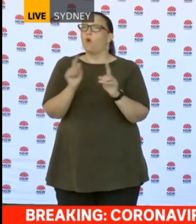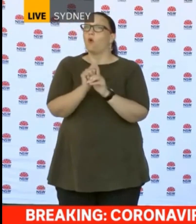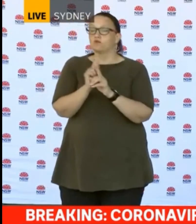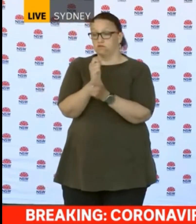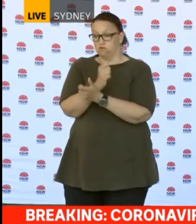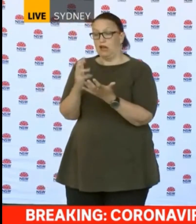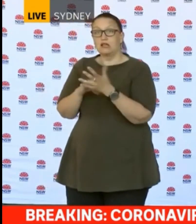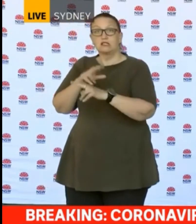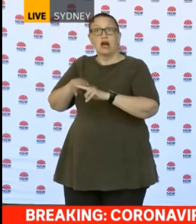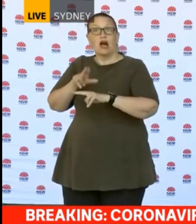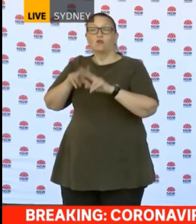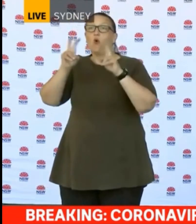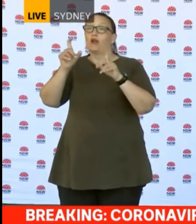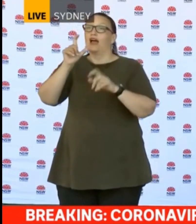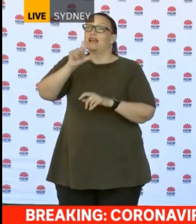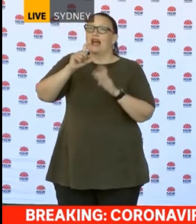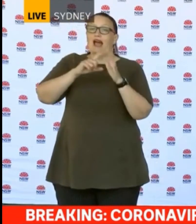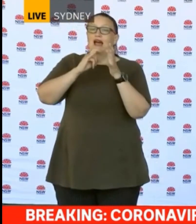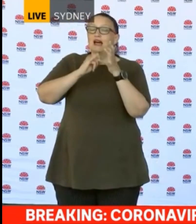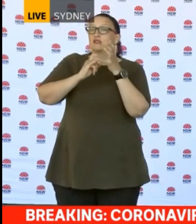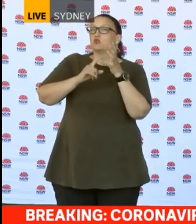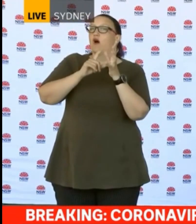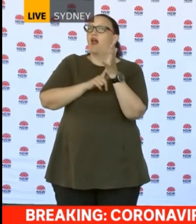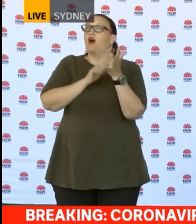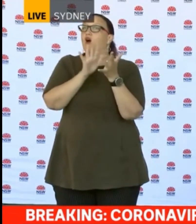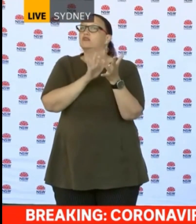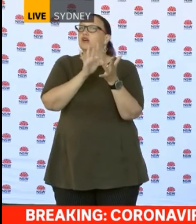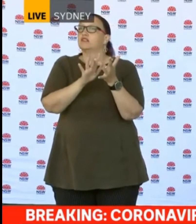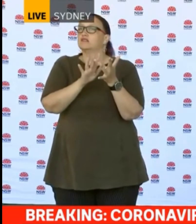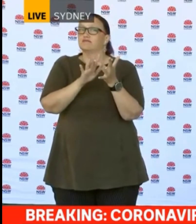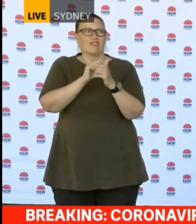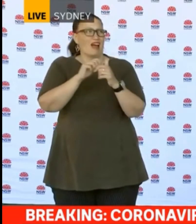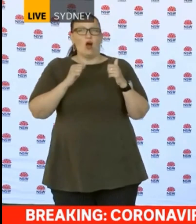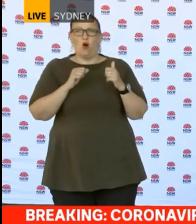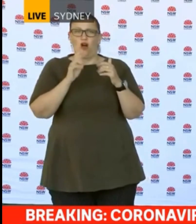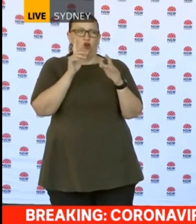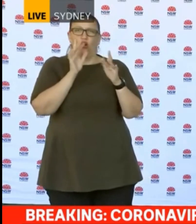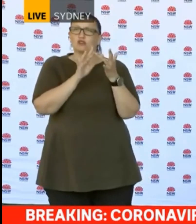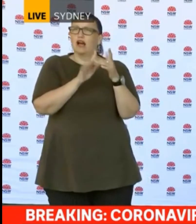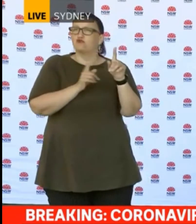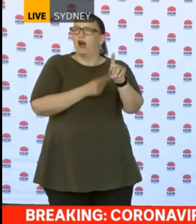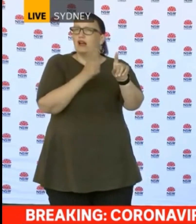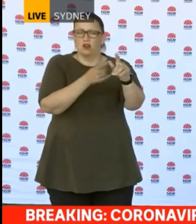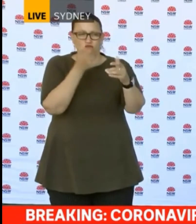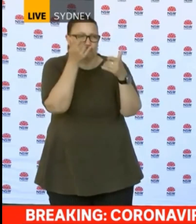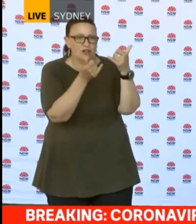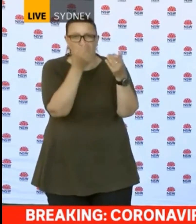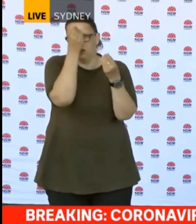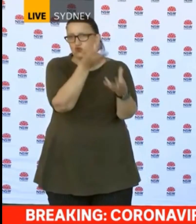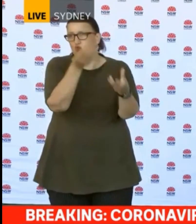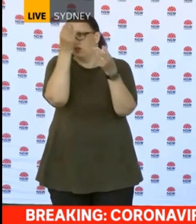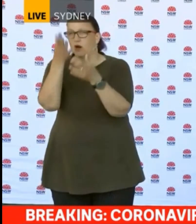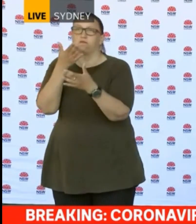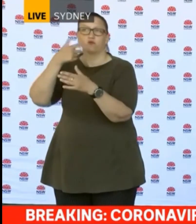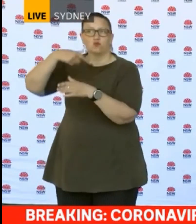number of staff that have been identified as casual contacts, and they're being followed up by the Public Health Unit. And as I said, investigations are